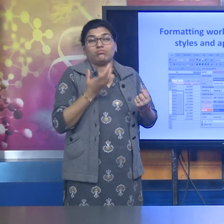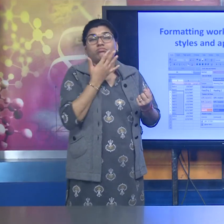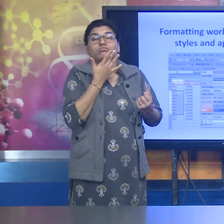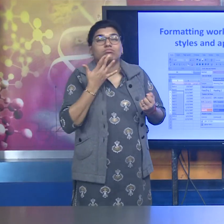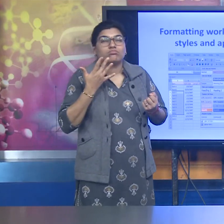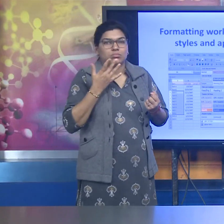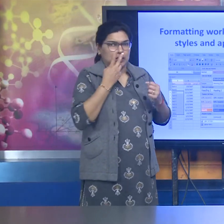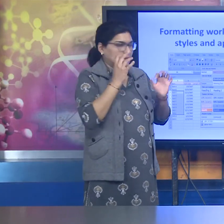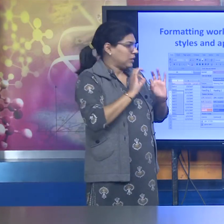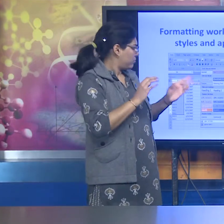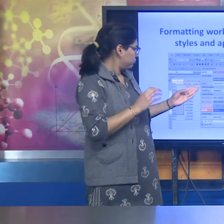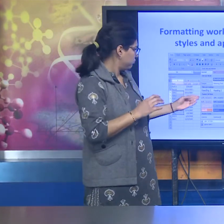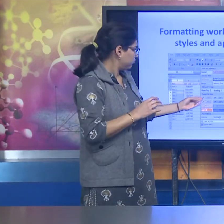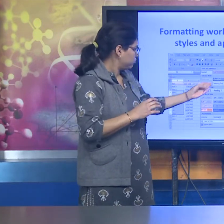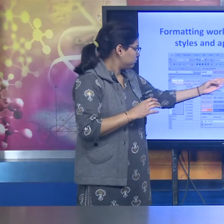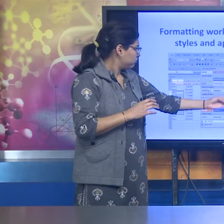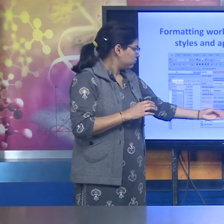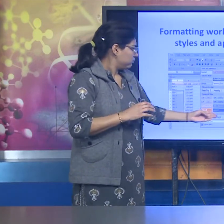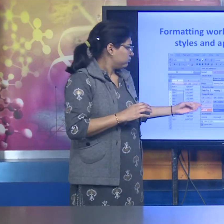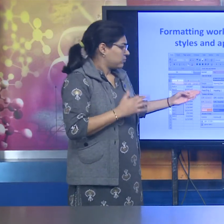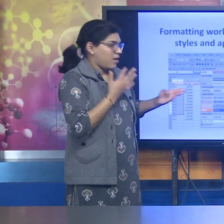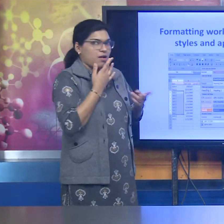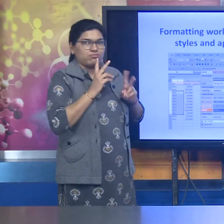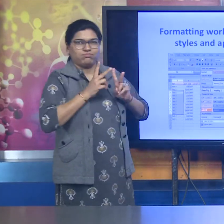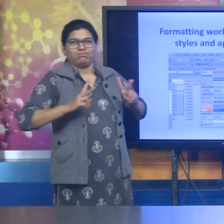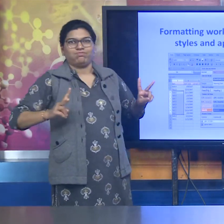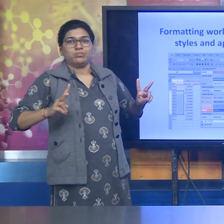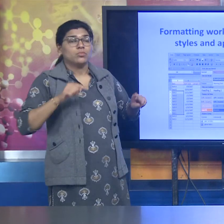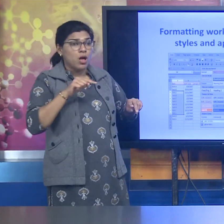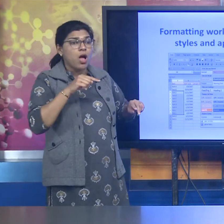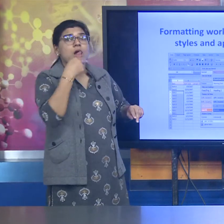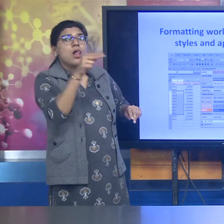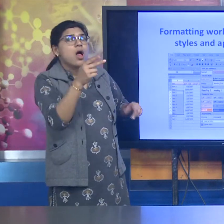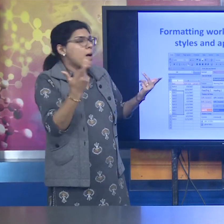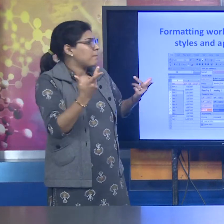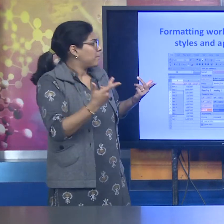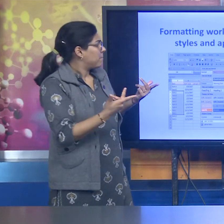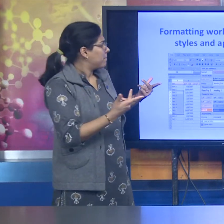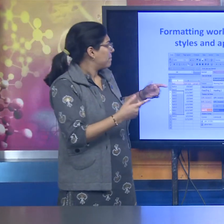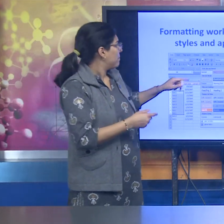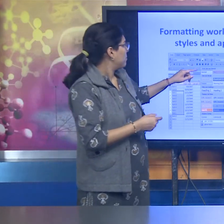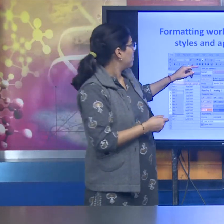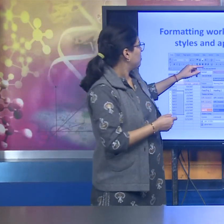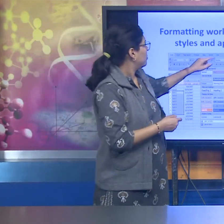Formatting worksheets using cell style and